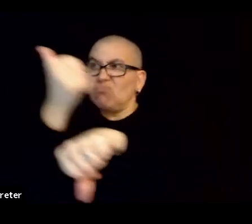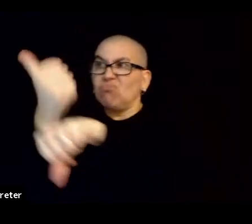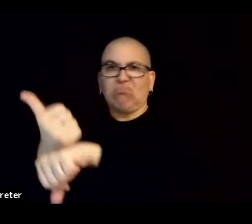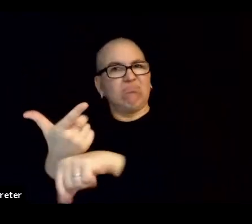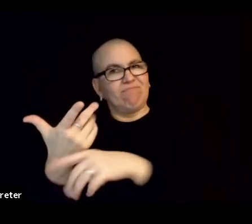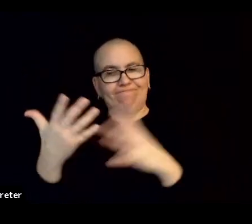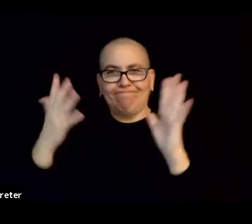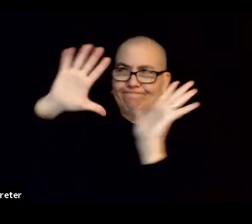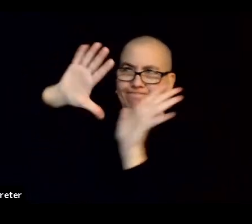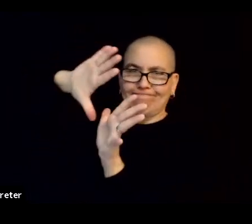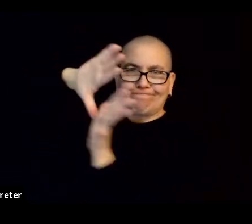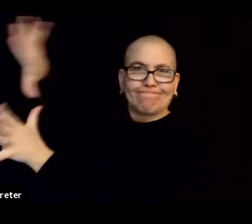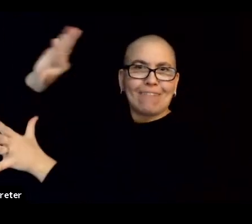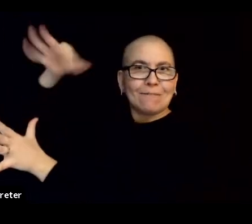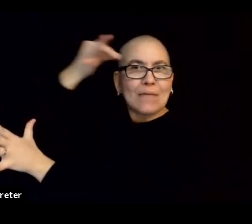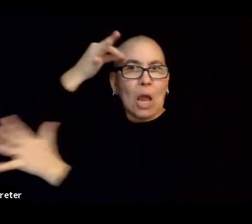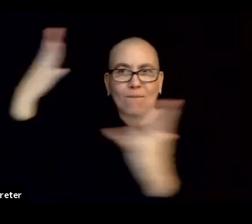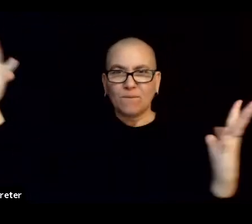Okay, thank you.